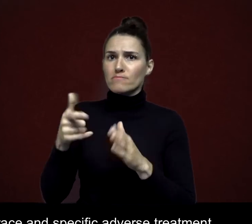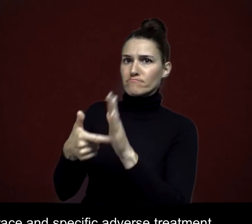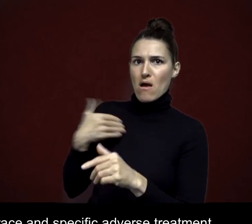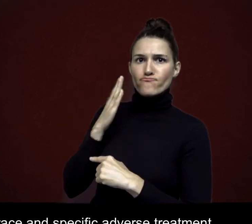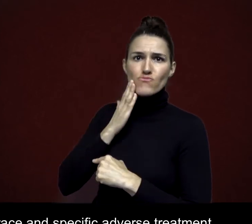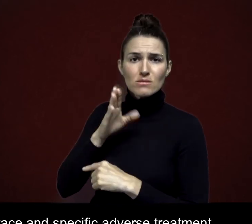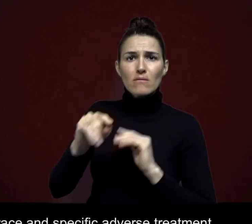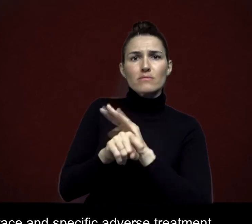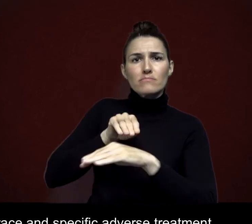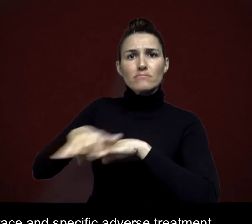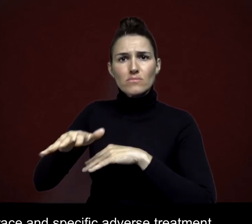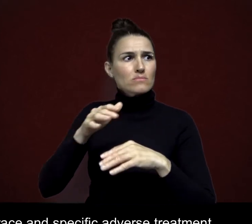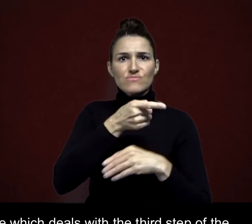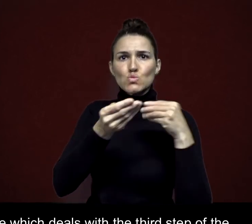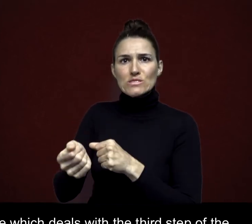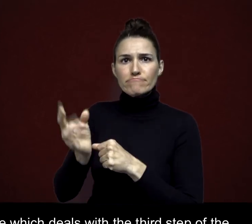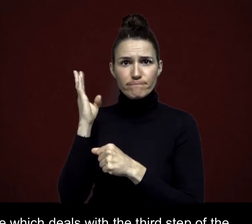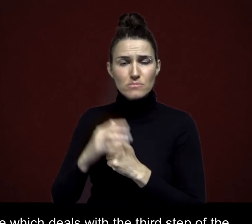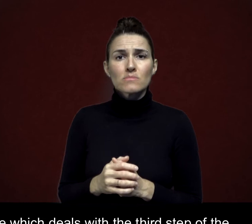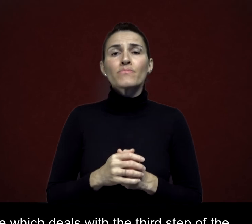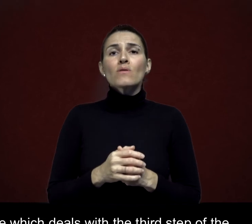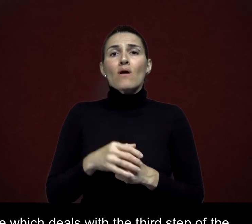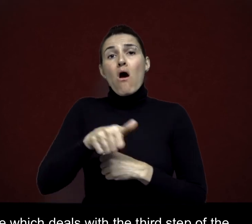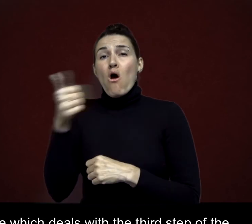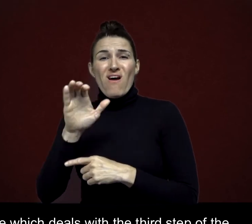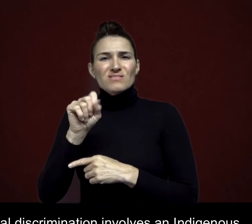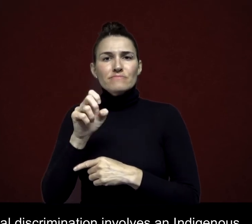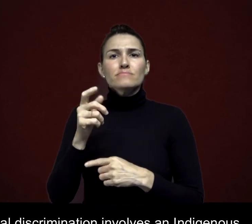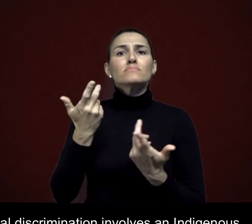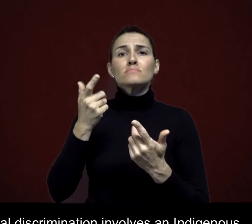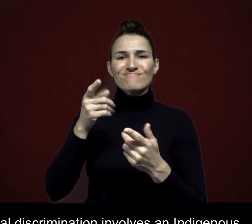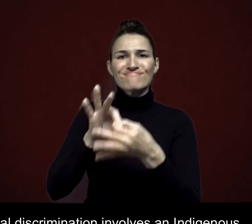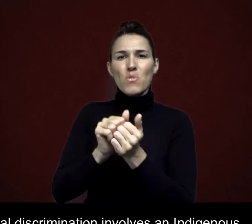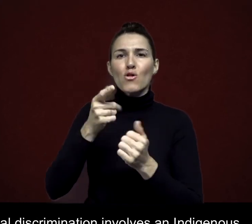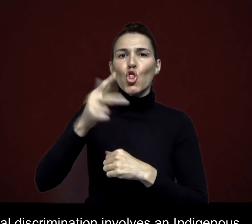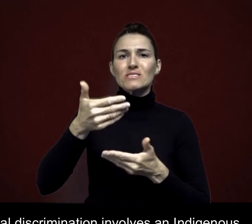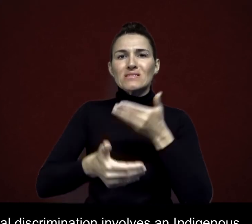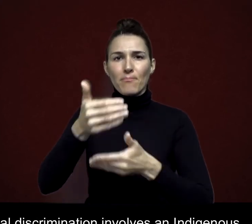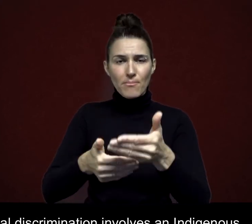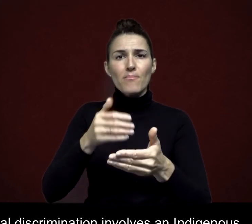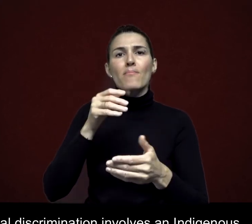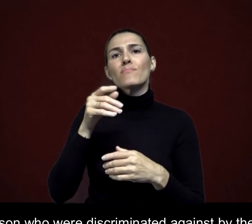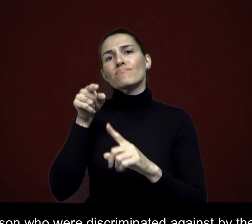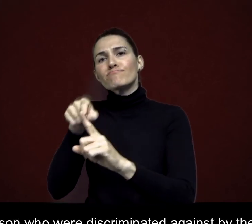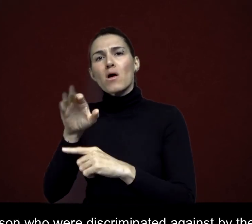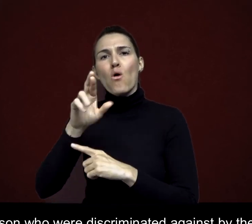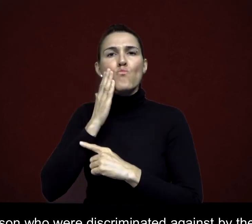adverse treatment. Another case, which deals with the third step of the case for racial discrimination, involved an Indigenous mother and son who were